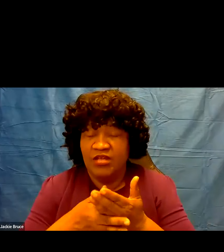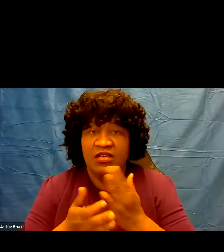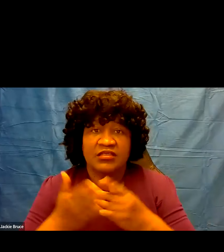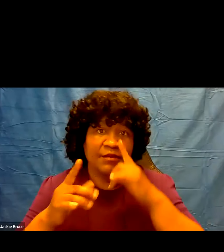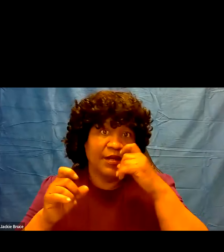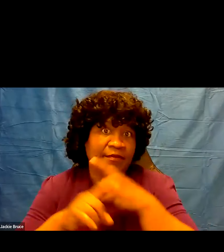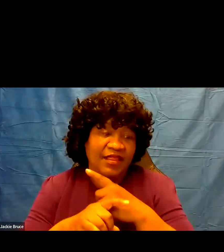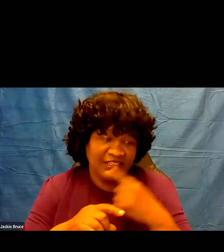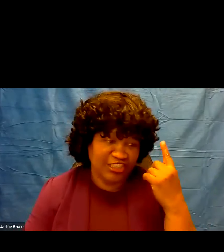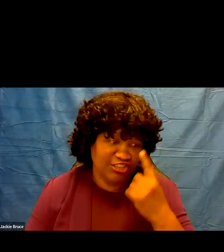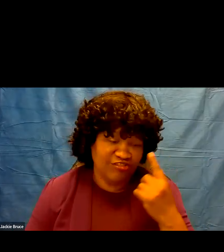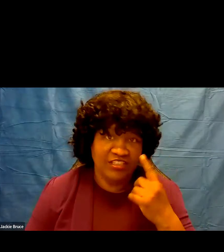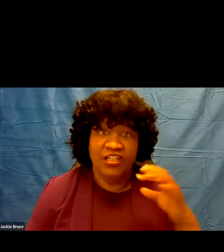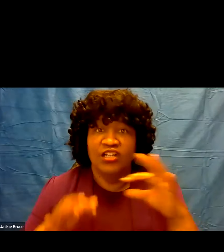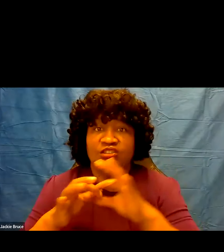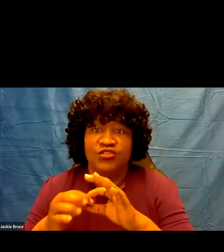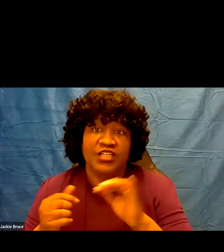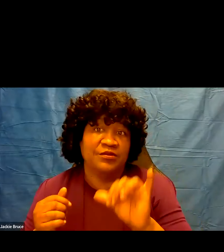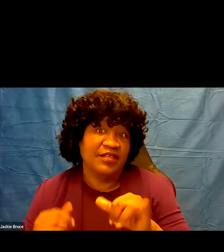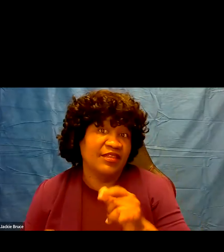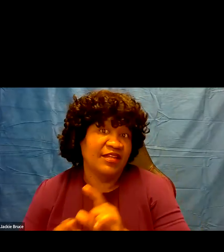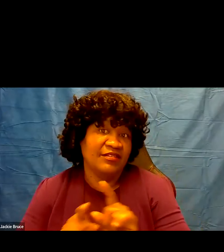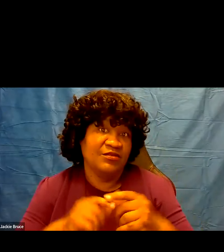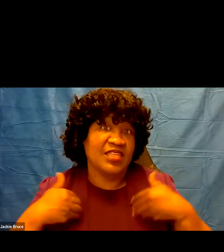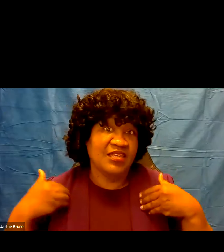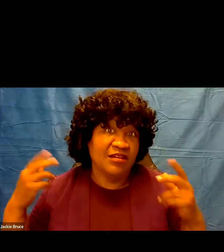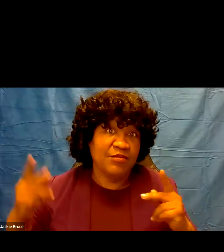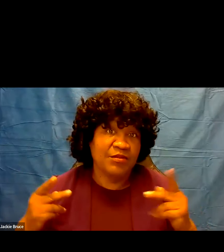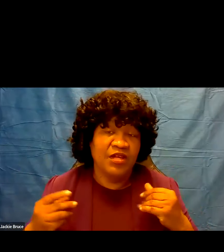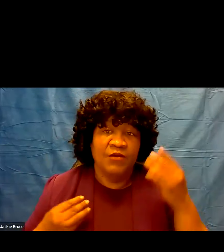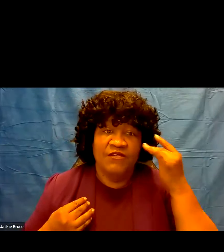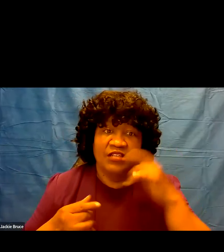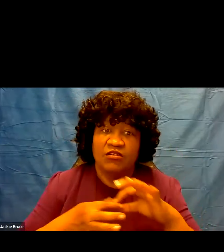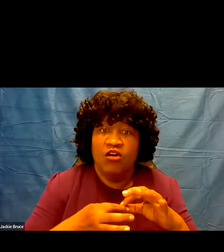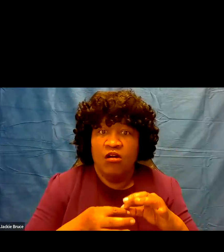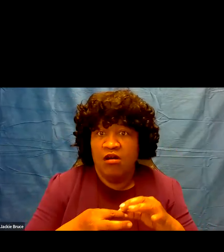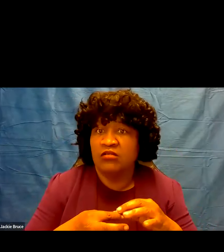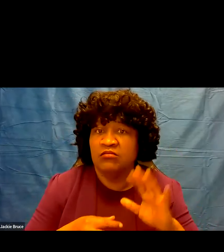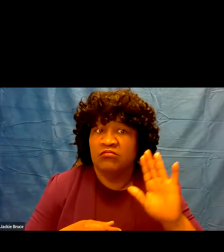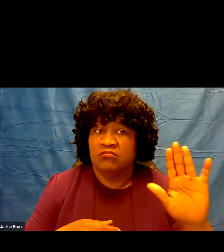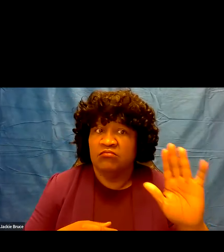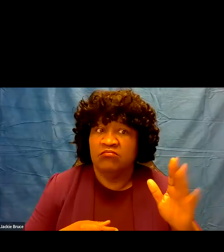complexities and considerations associated with serving young people, and reflecting on Kashi's example